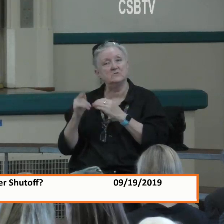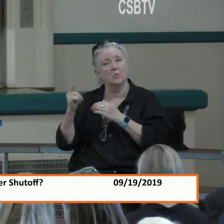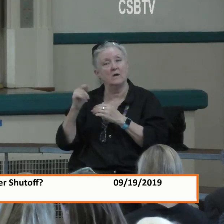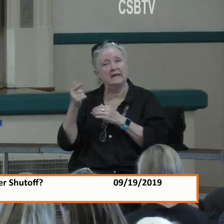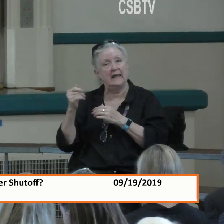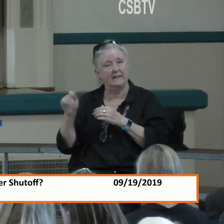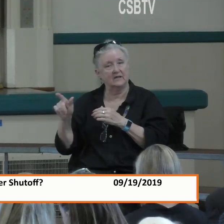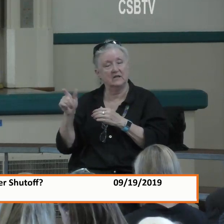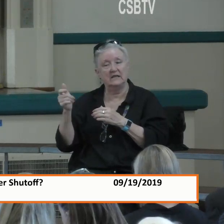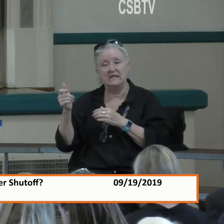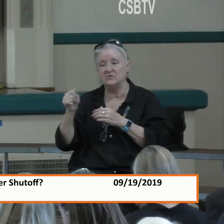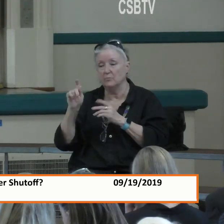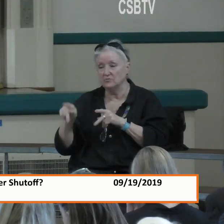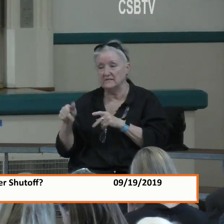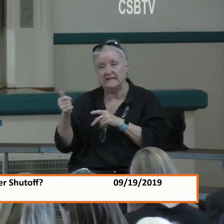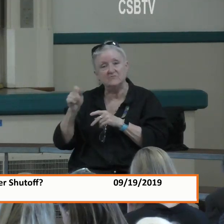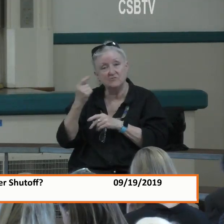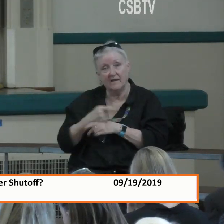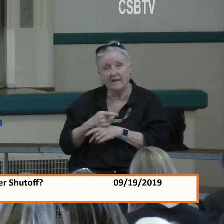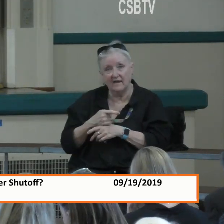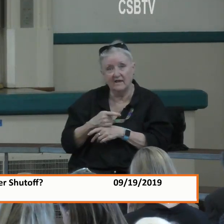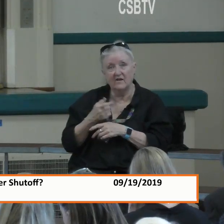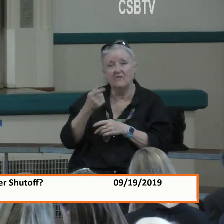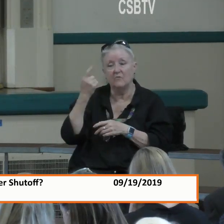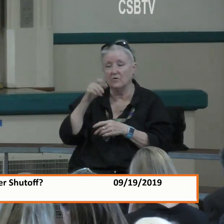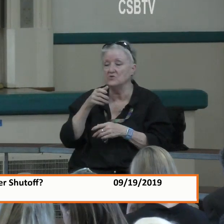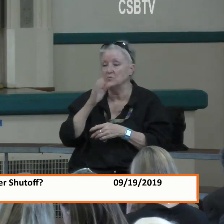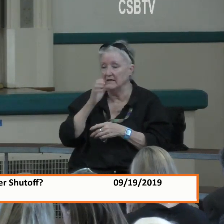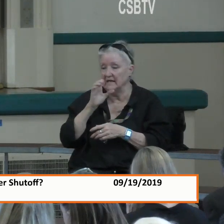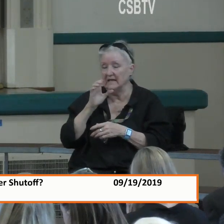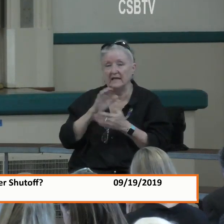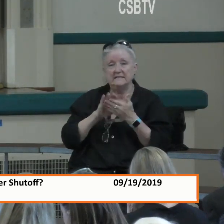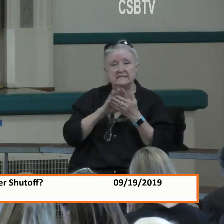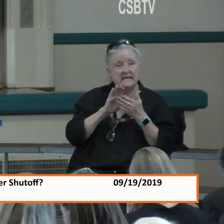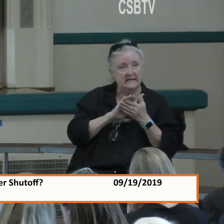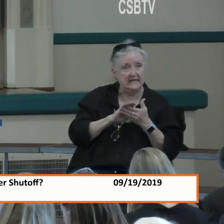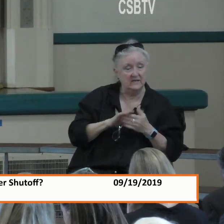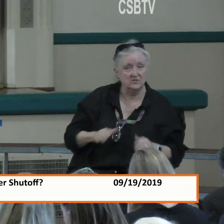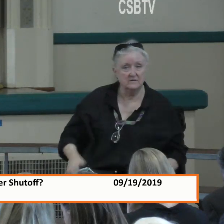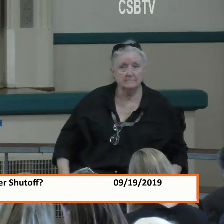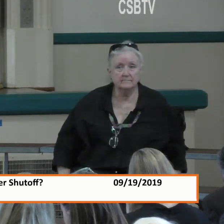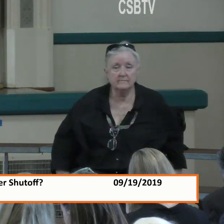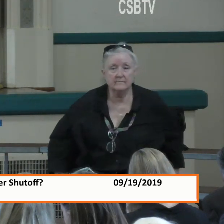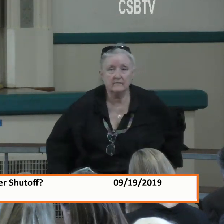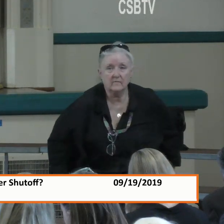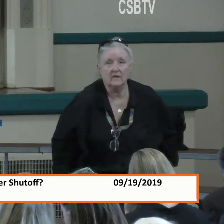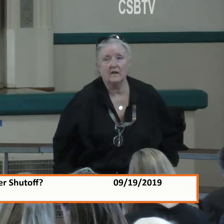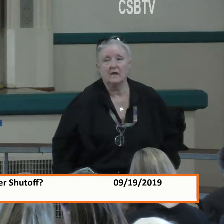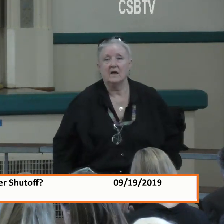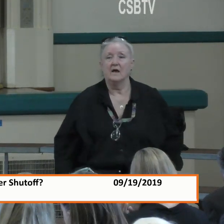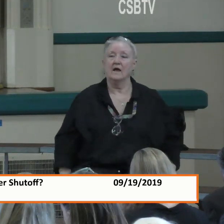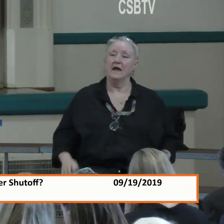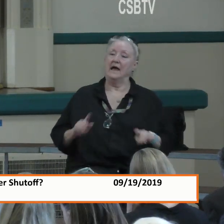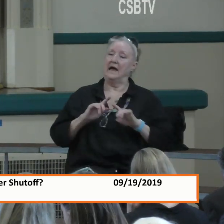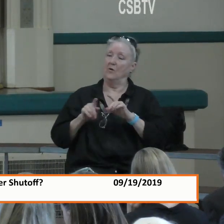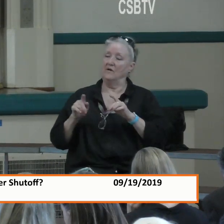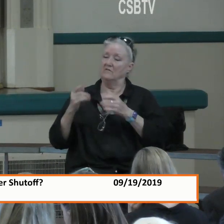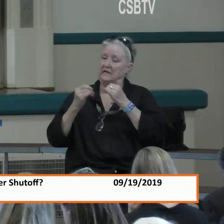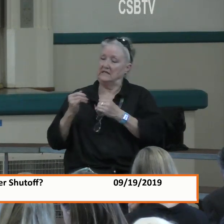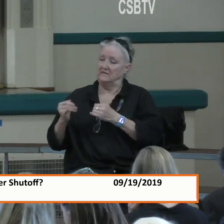water per person per day for drinking and sanitation. However, individual needs